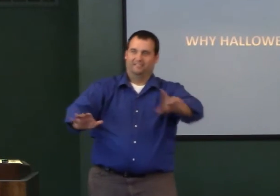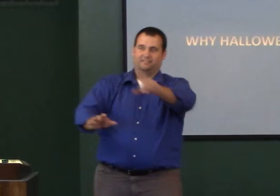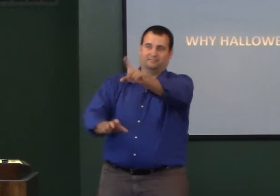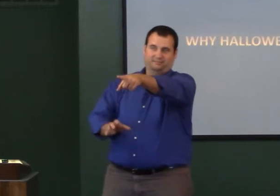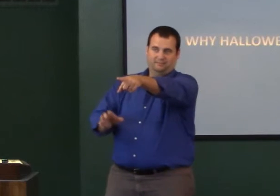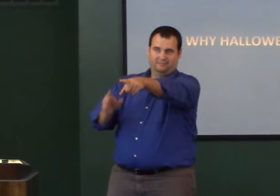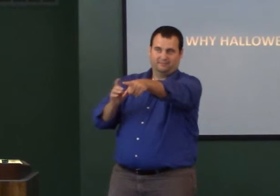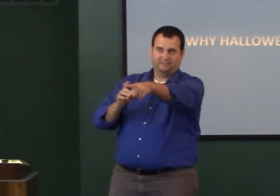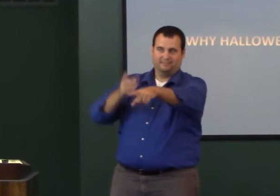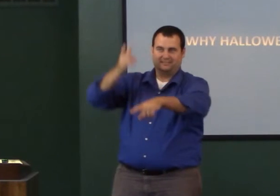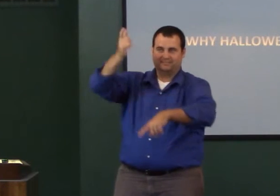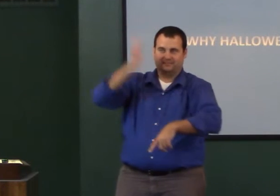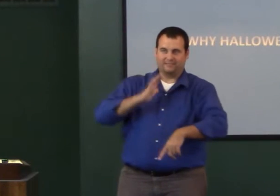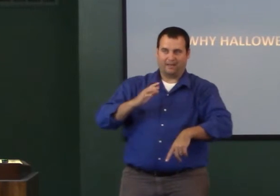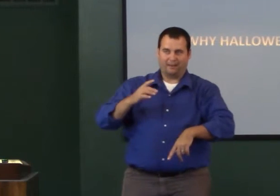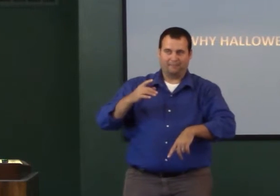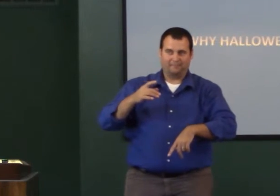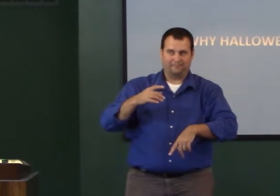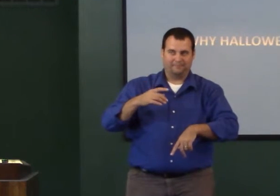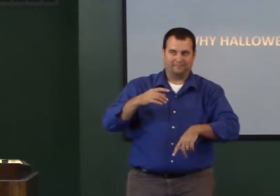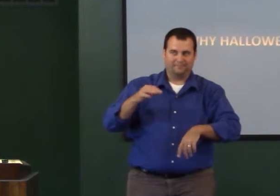Okay, goes on and on and on. God.